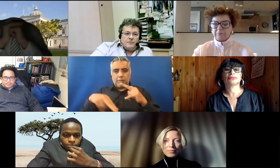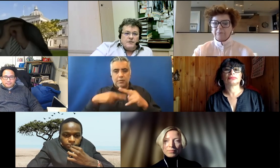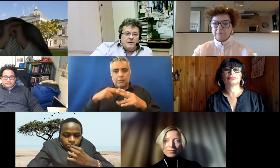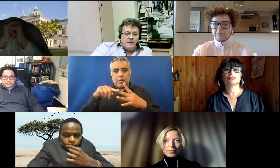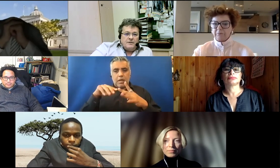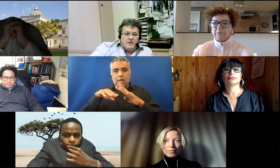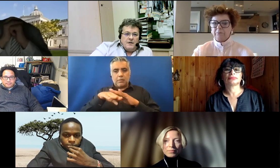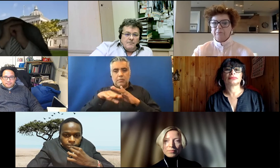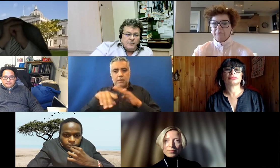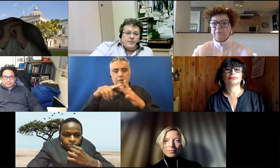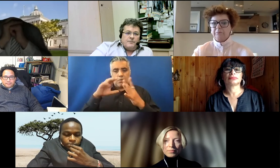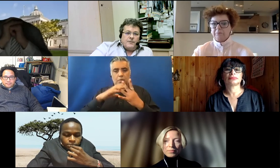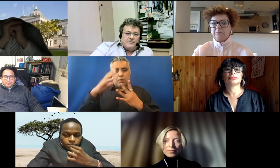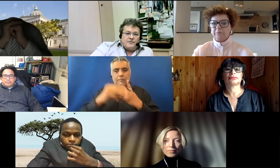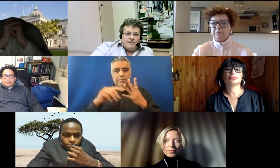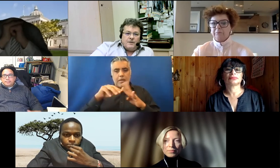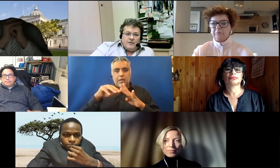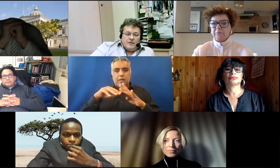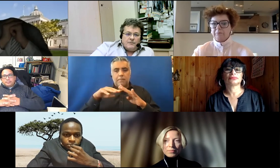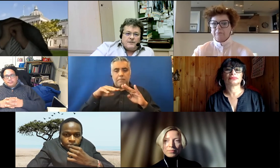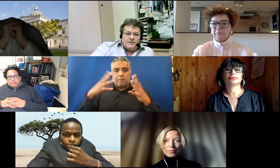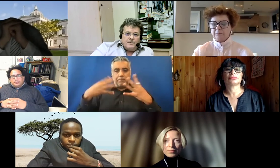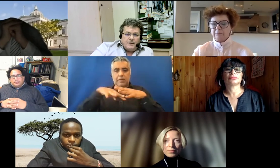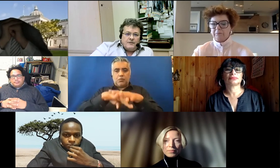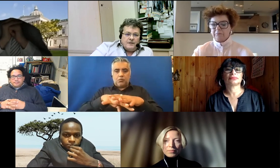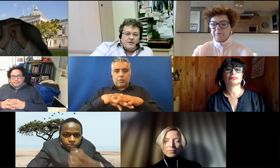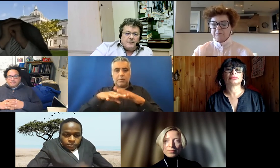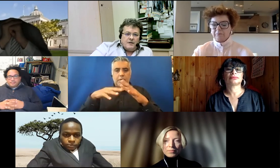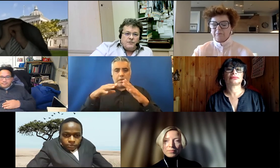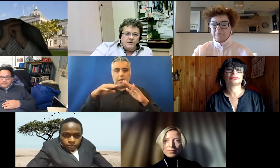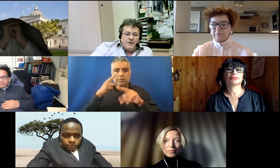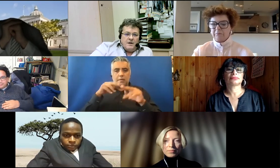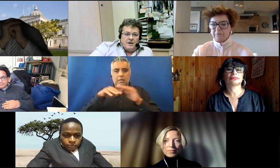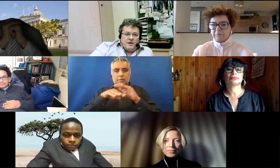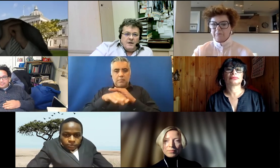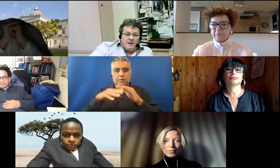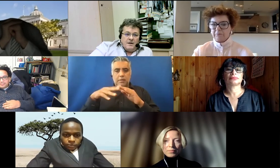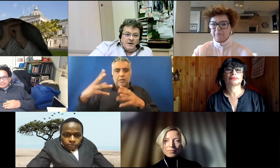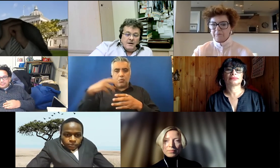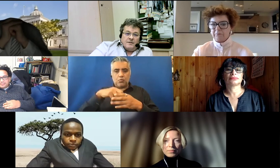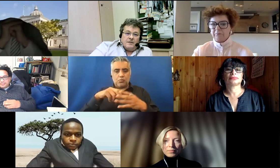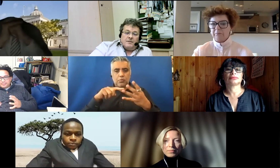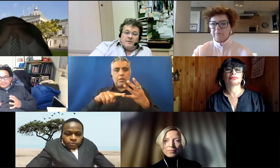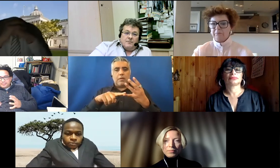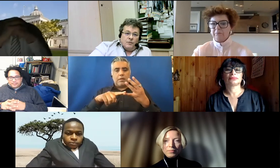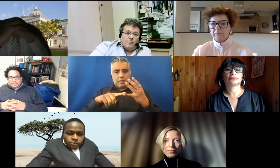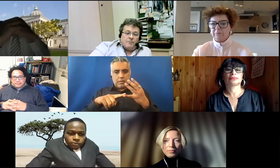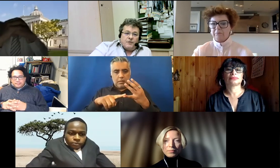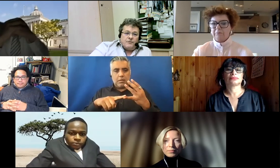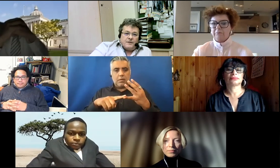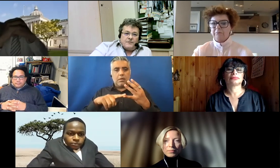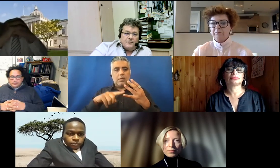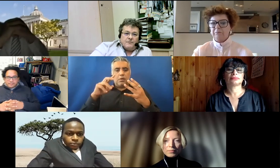the curricula? What about mainstreaming of accessibility and inclusion in the